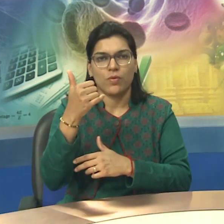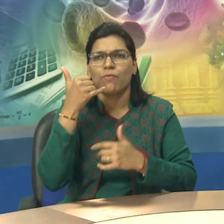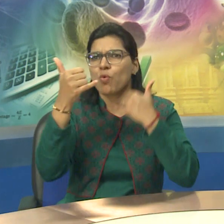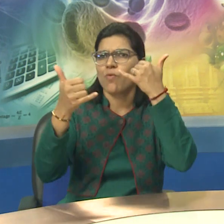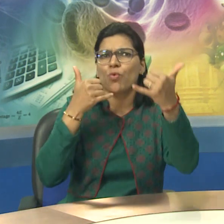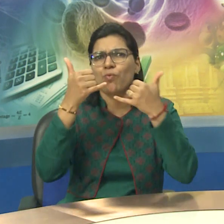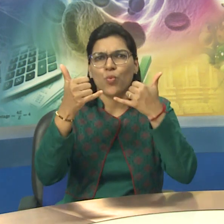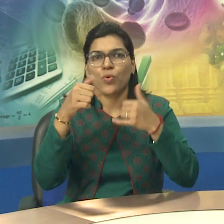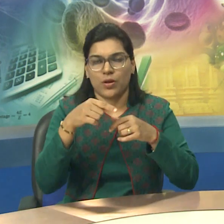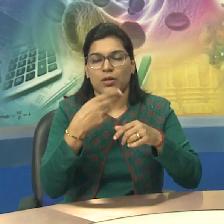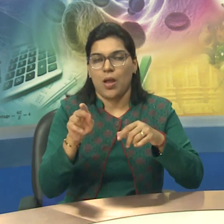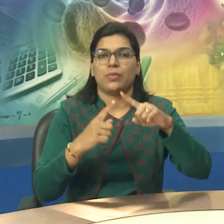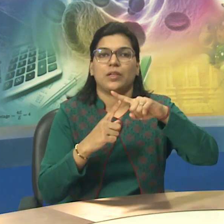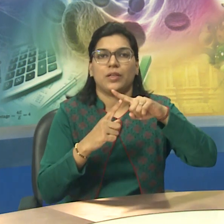Next is telephone.